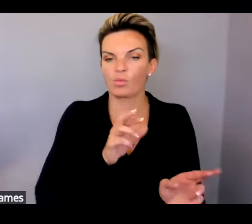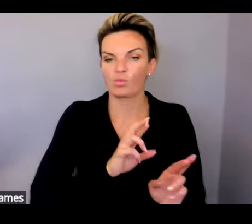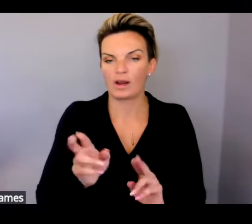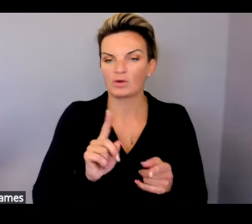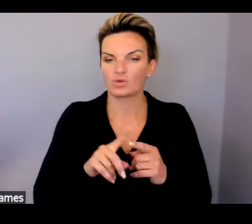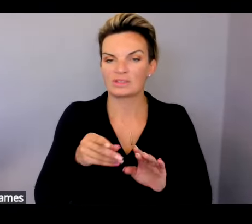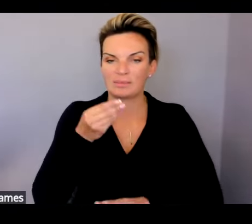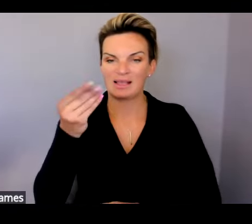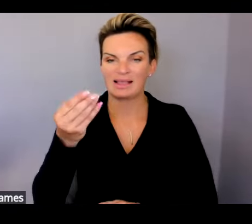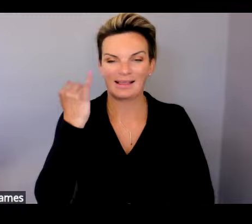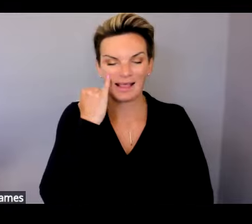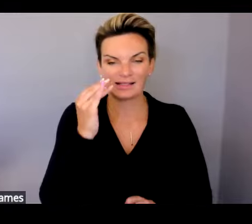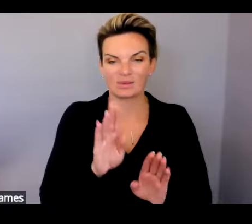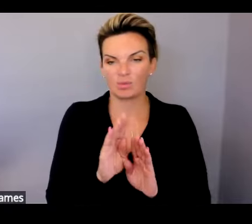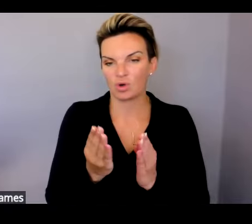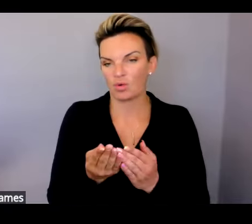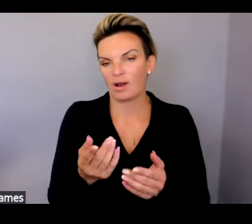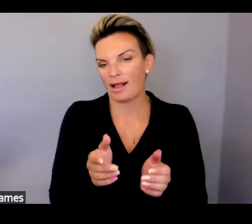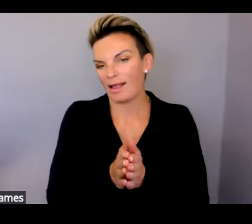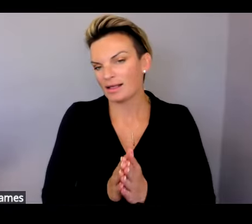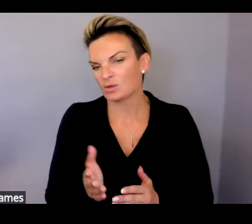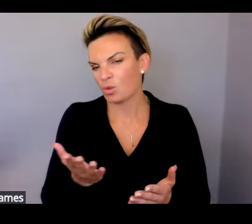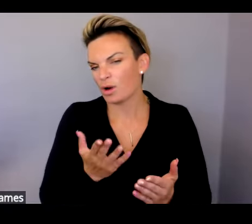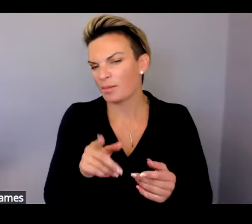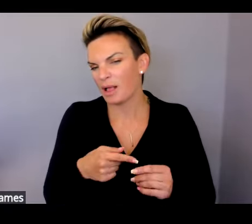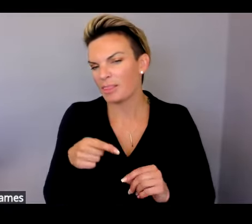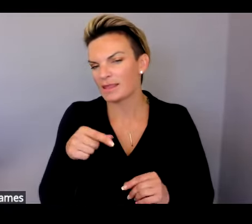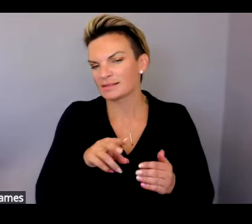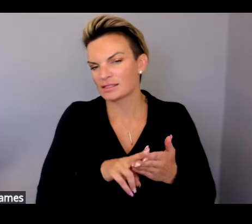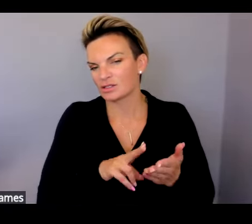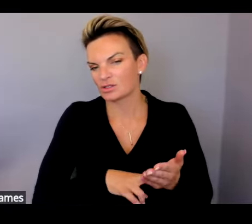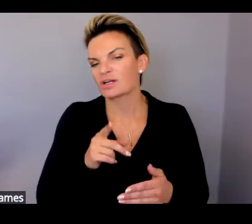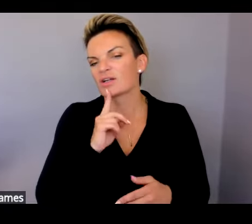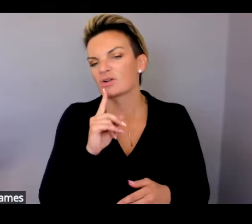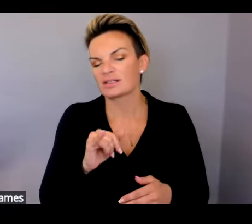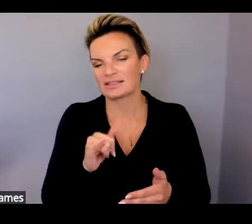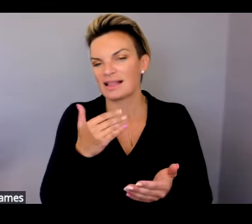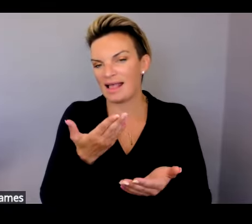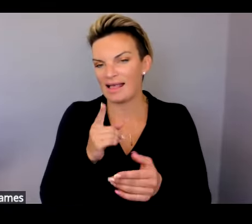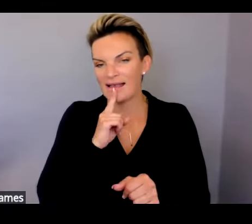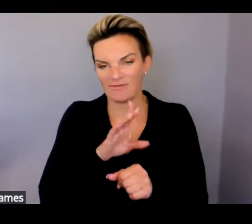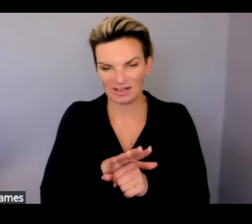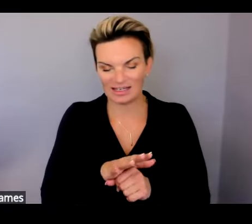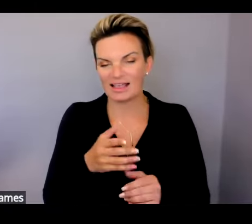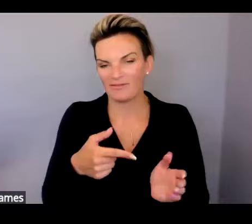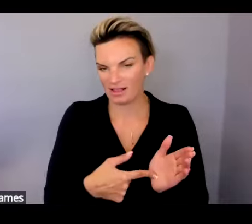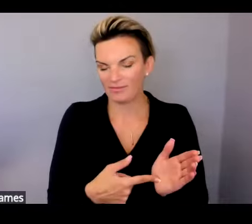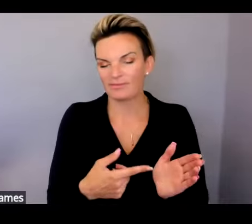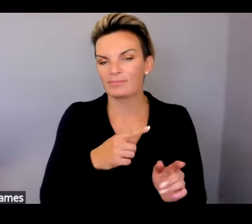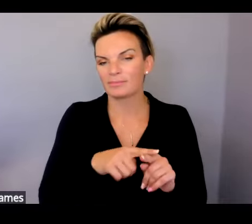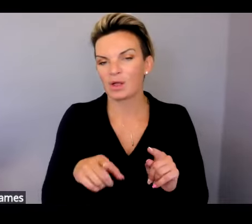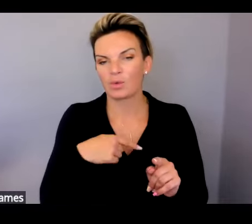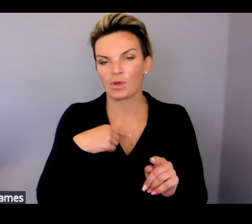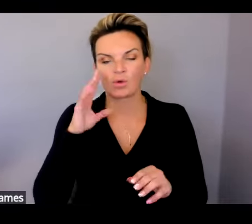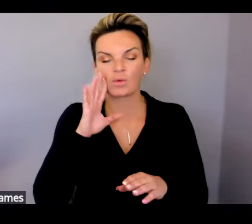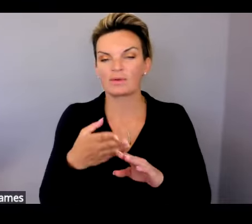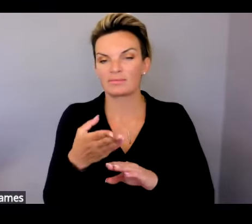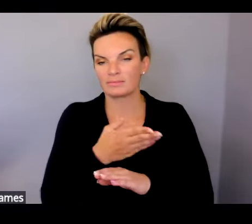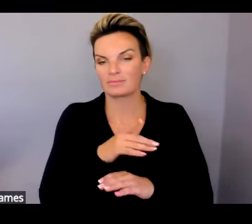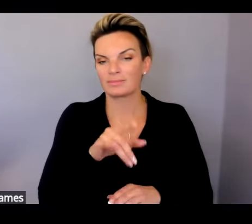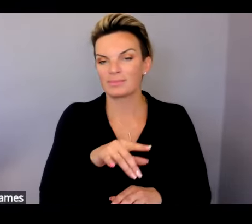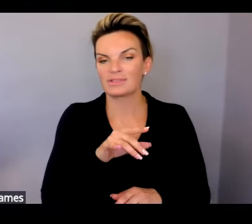the Bureau asks, well, what about this signature? Here's the affidavit. So if we know what the procedure is in advance, the candidates and the sponsors